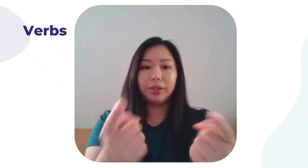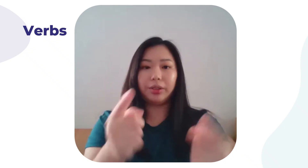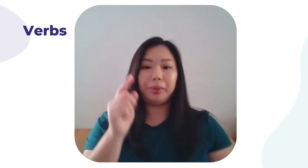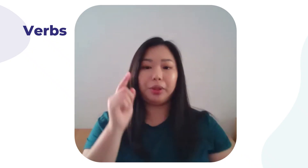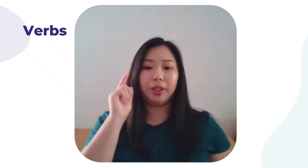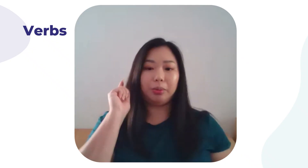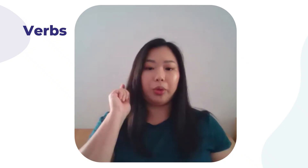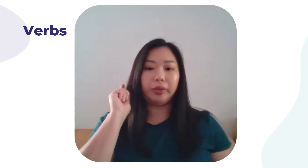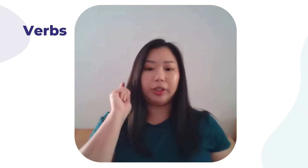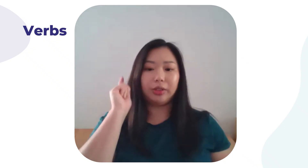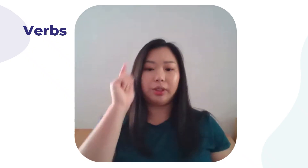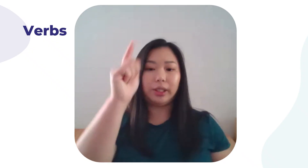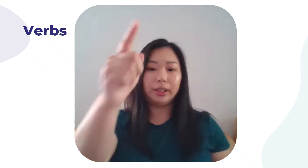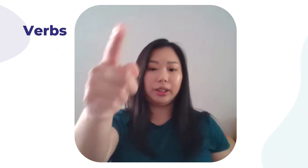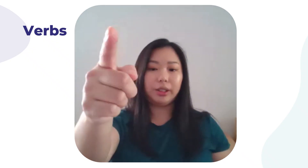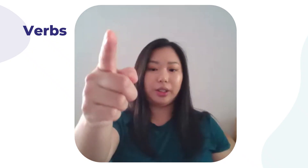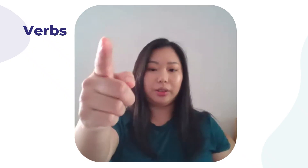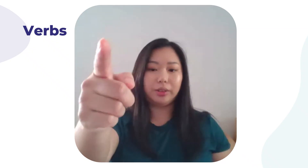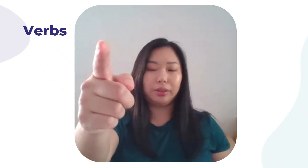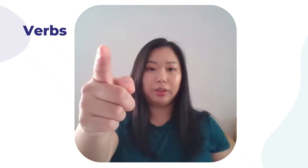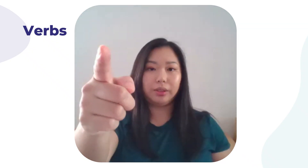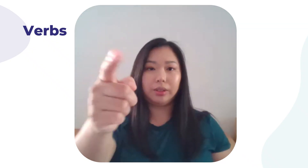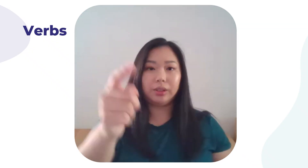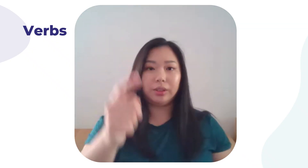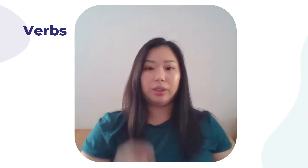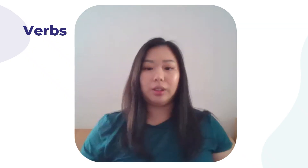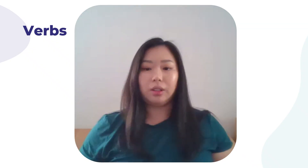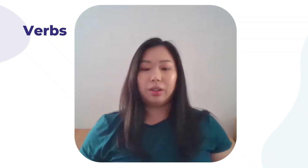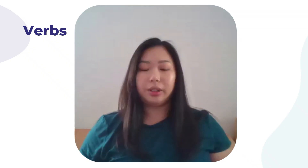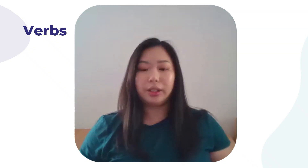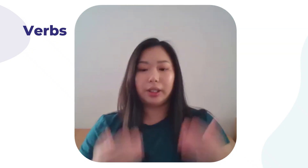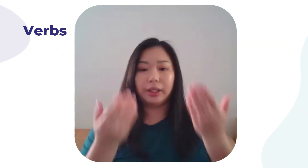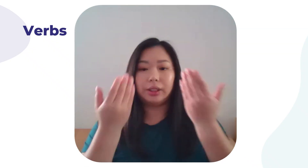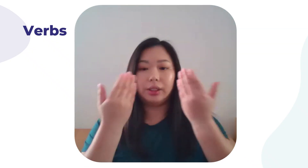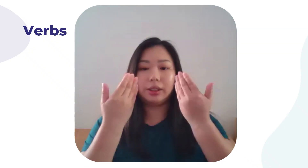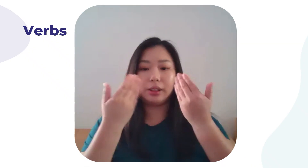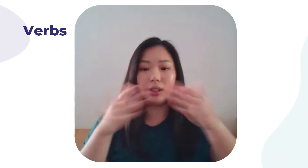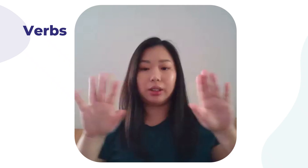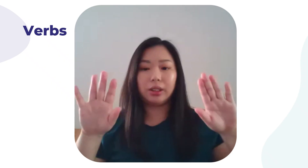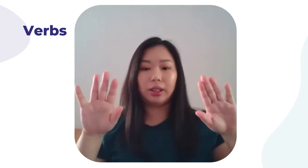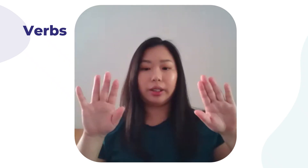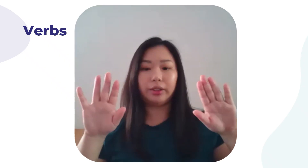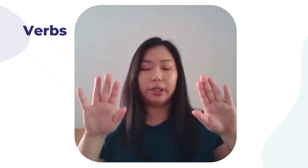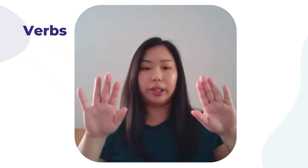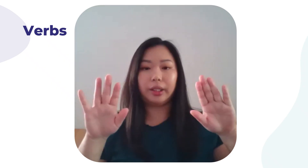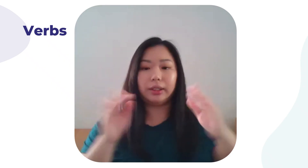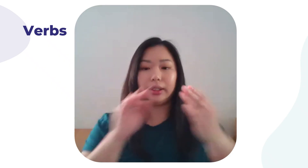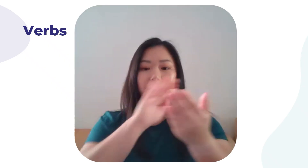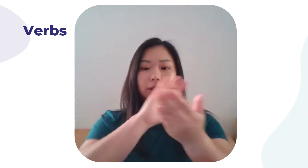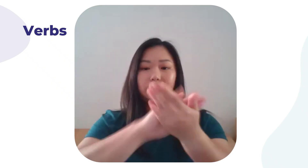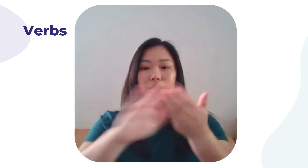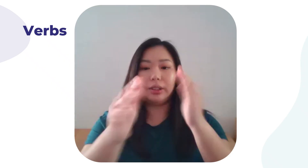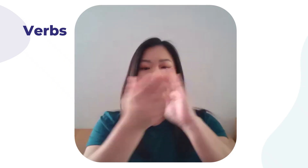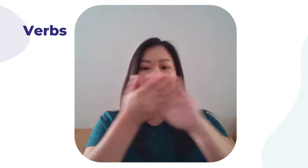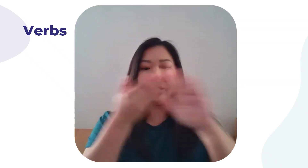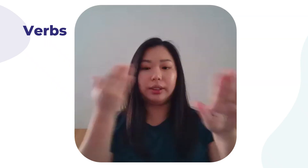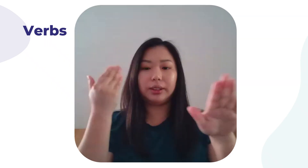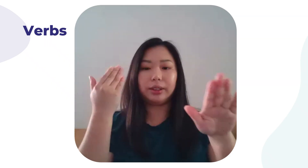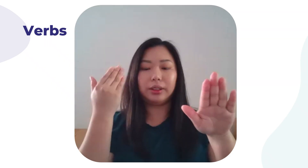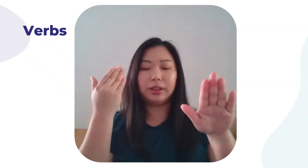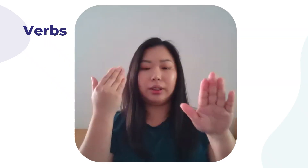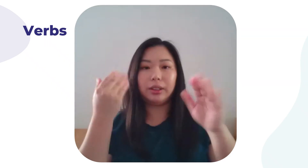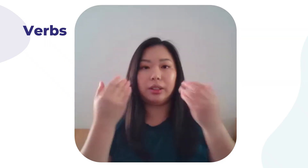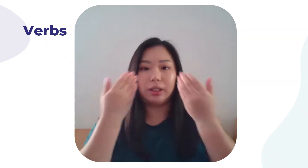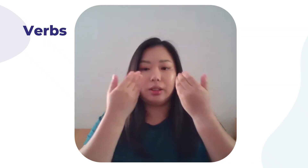outwards, or you can point with just one hand and go. All done, either like this or like